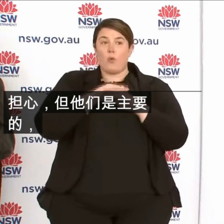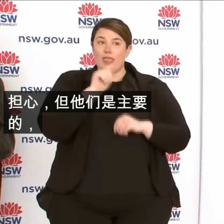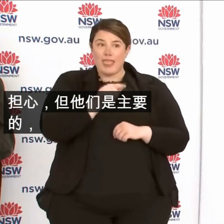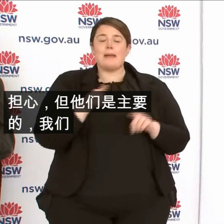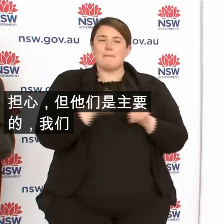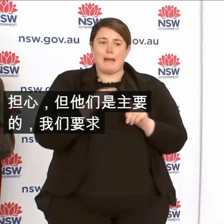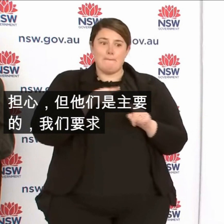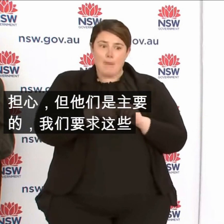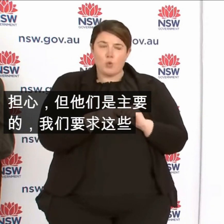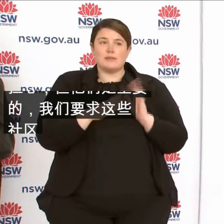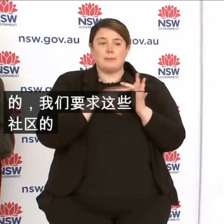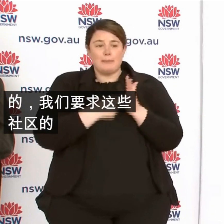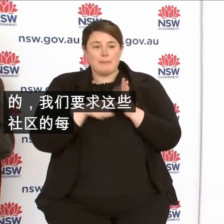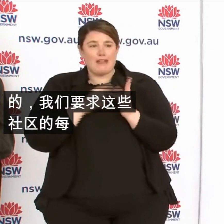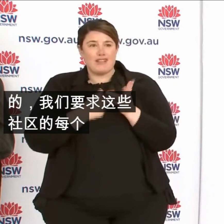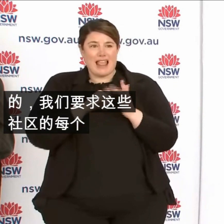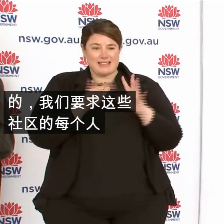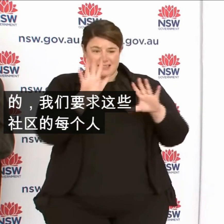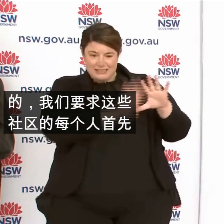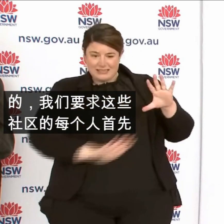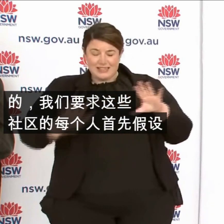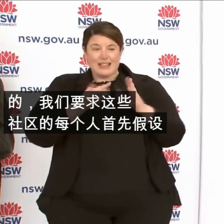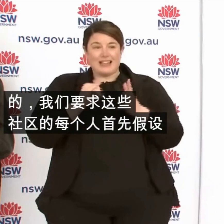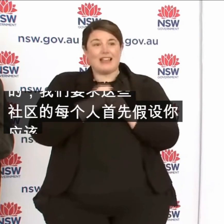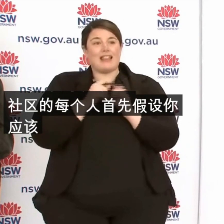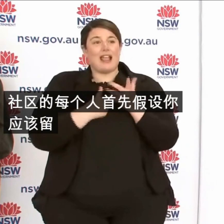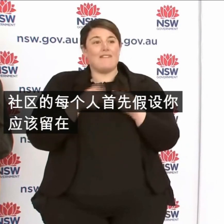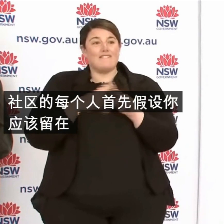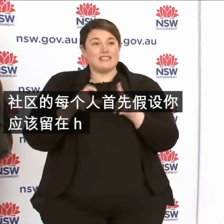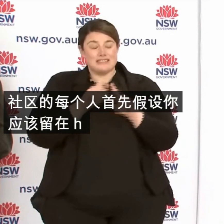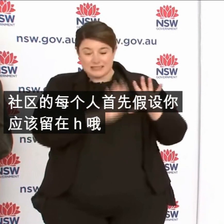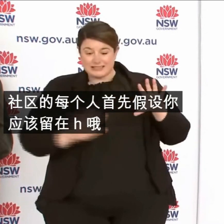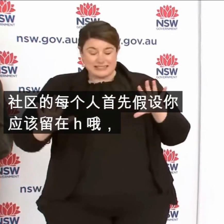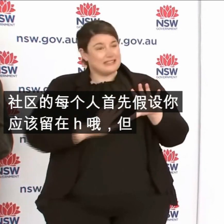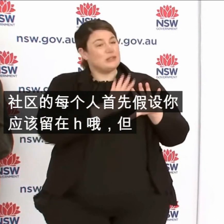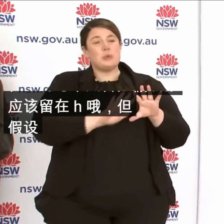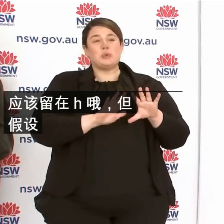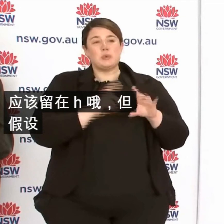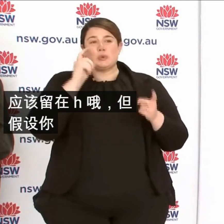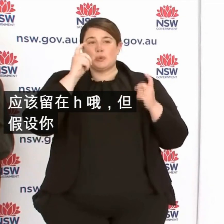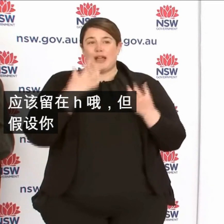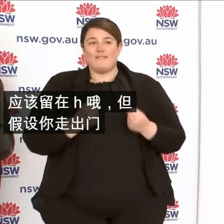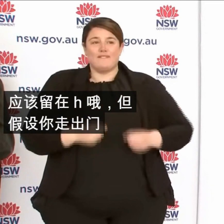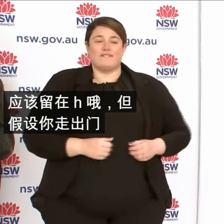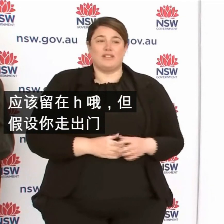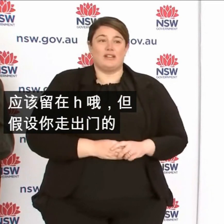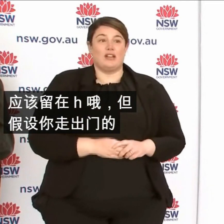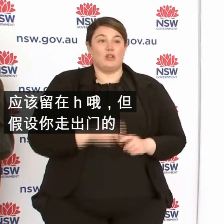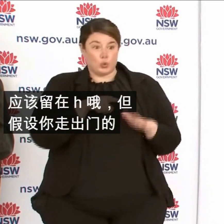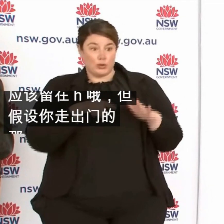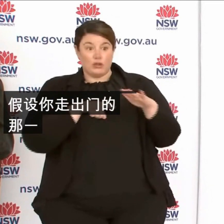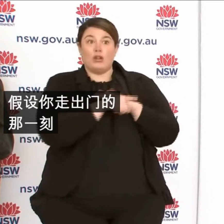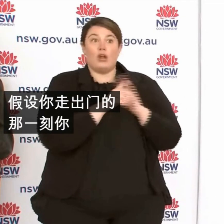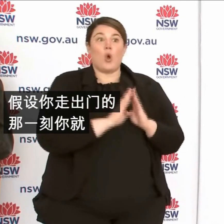main ones, and we ask everybody in those communities to assume, first of all, you should be staying at home, but assume the second you put foot outside your